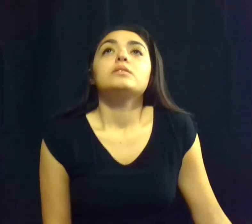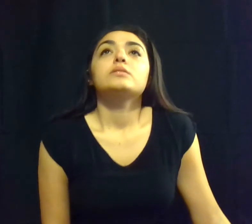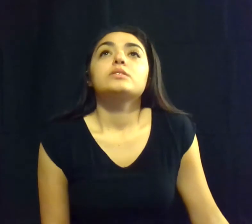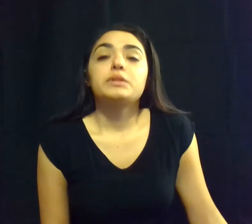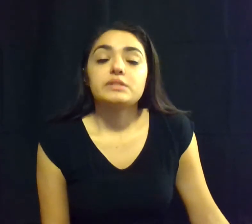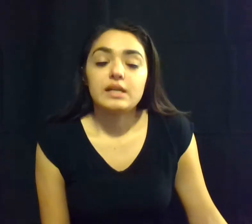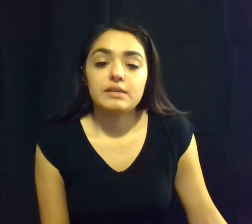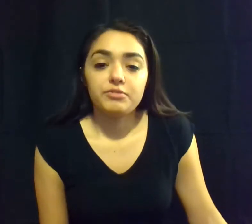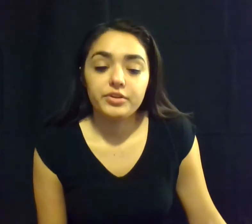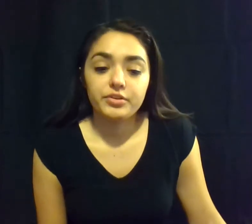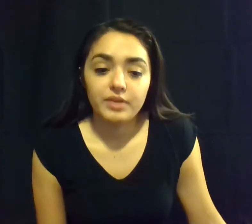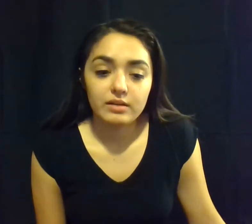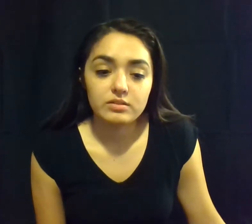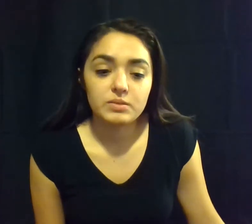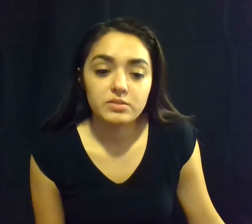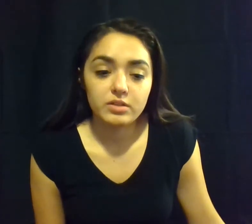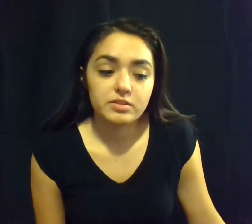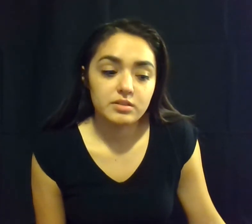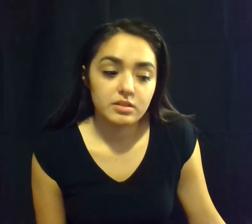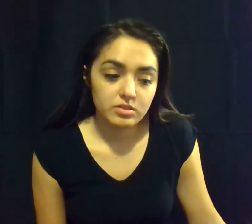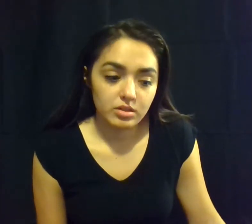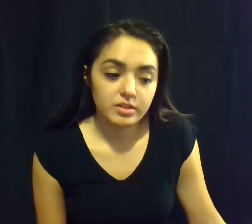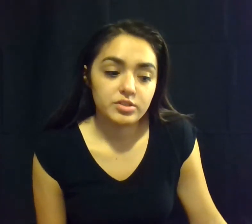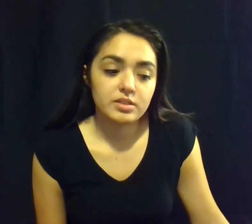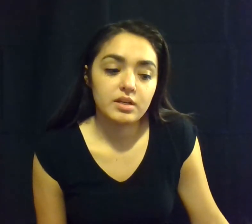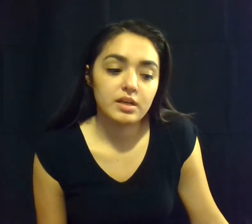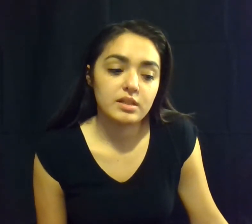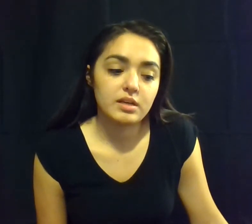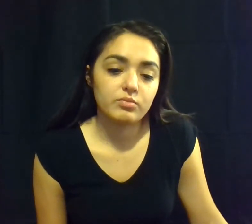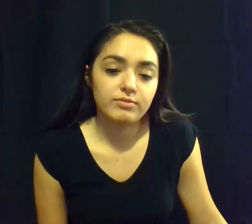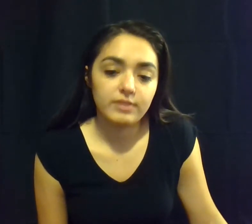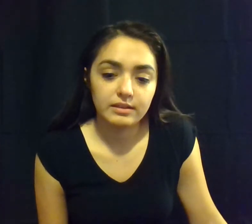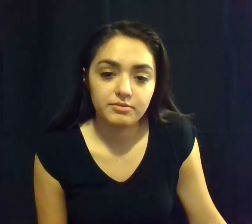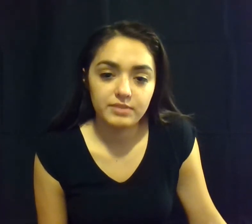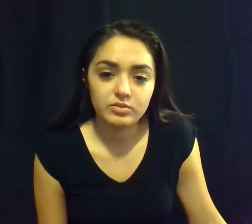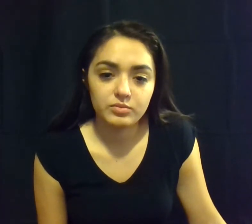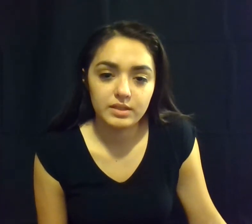So when it was time for a new house, we searched and searched, and then we finally found one.